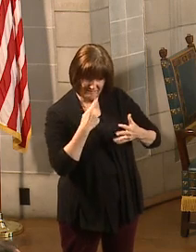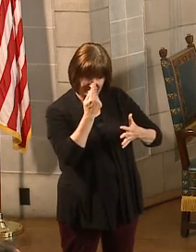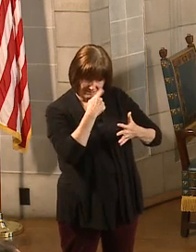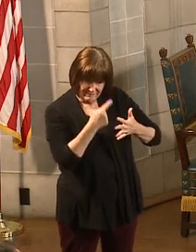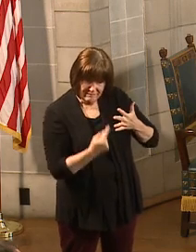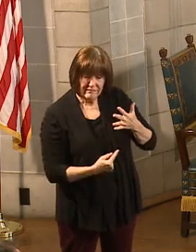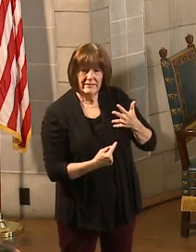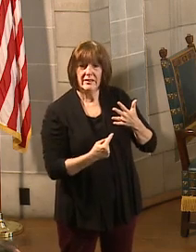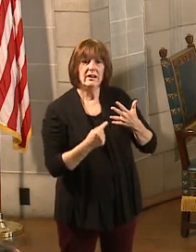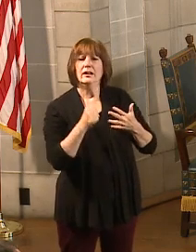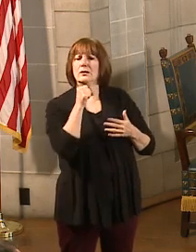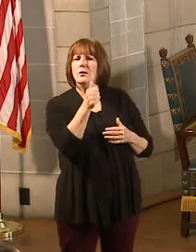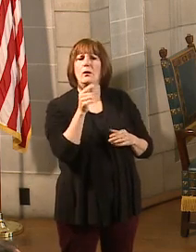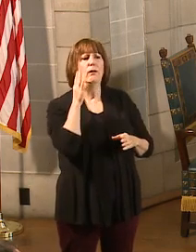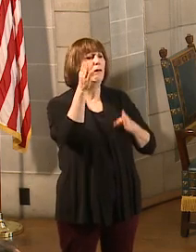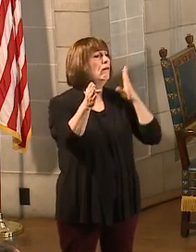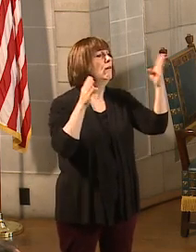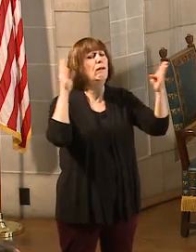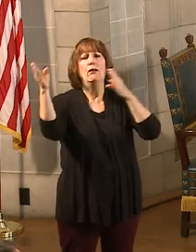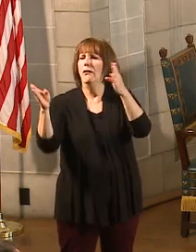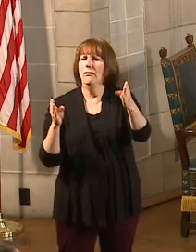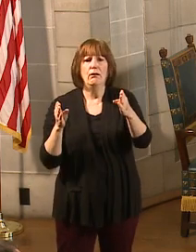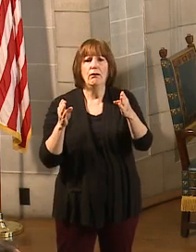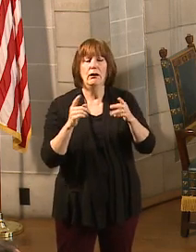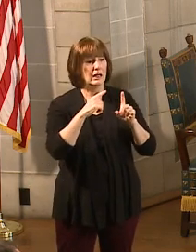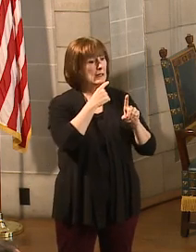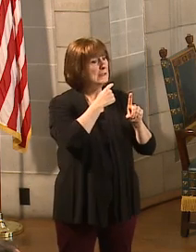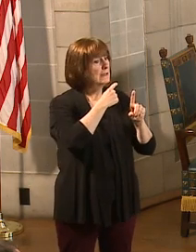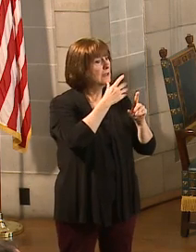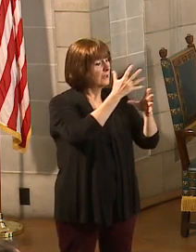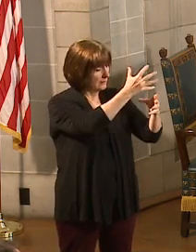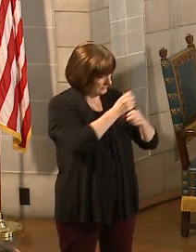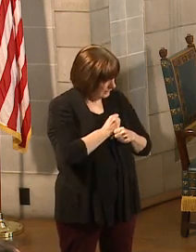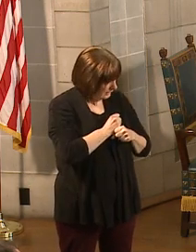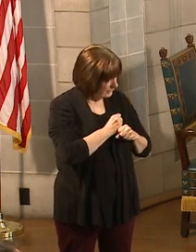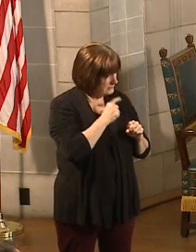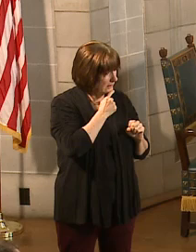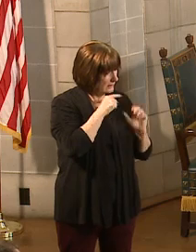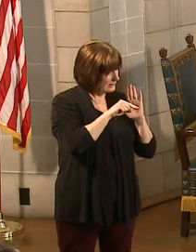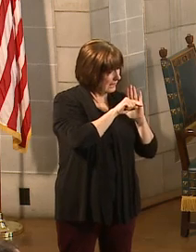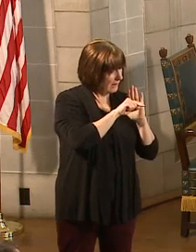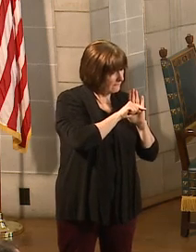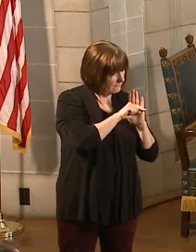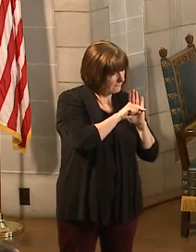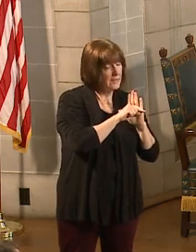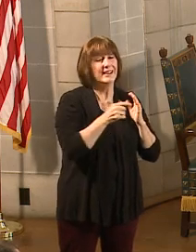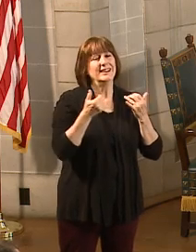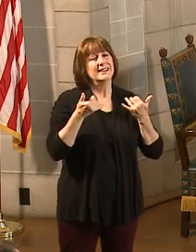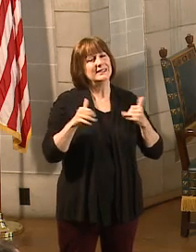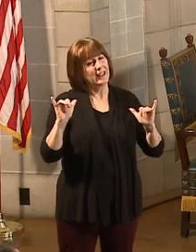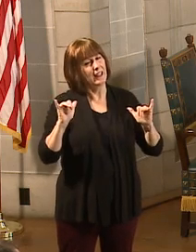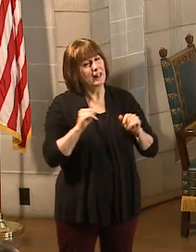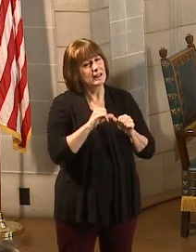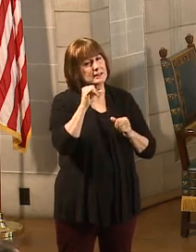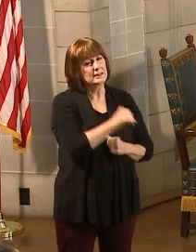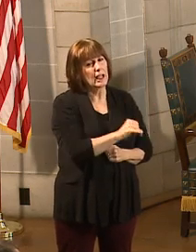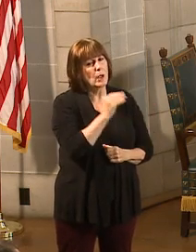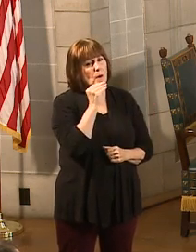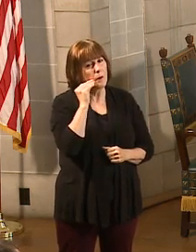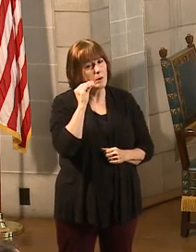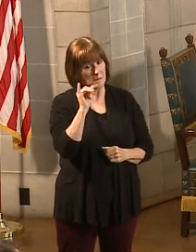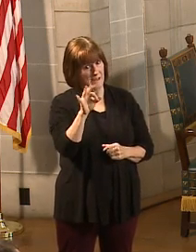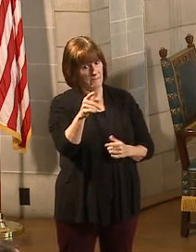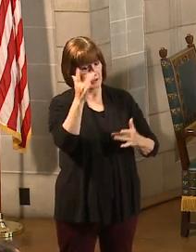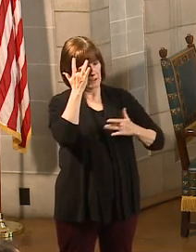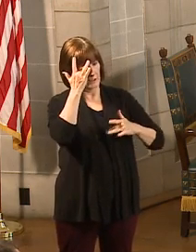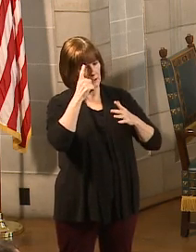you don't go out and go anywhere, if you get that test result back, it says you're negative, you should still stay home until as long as you've got symptoms,